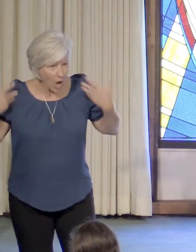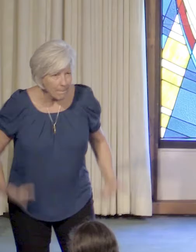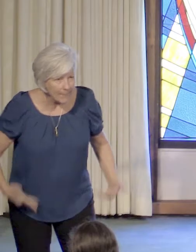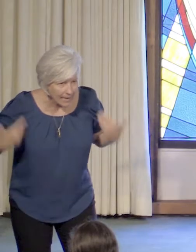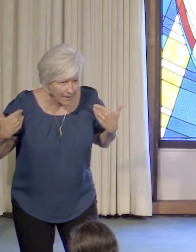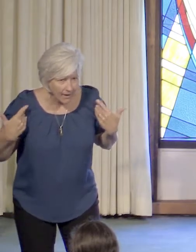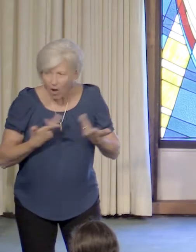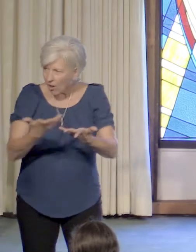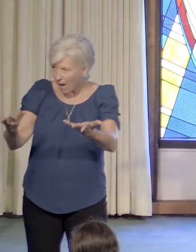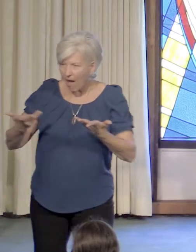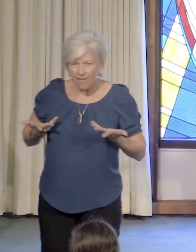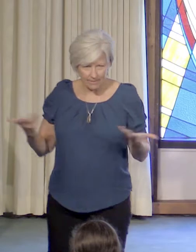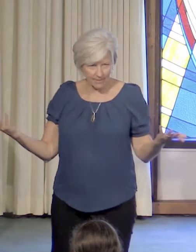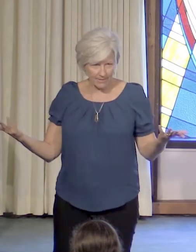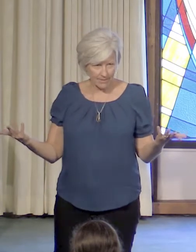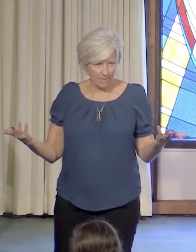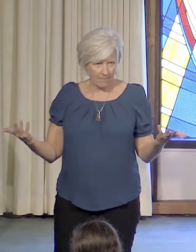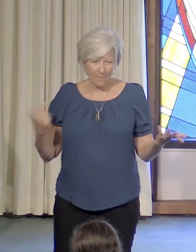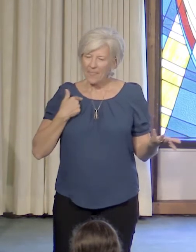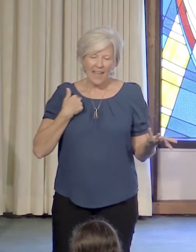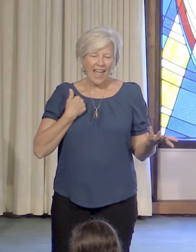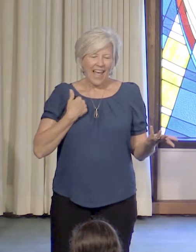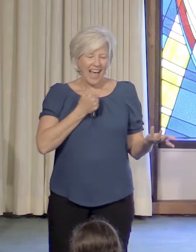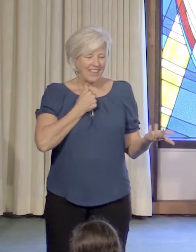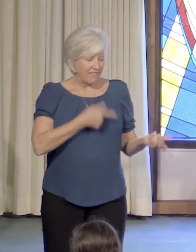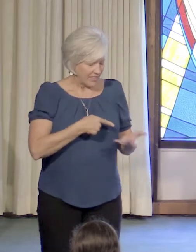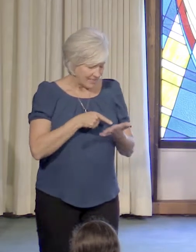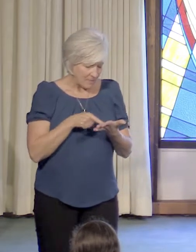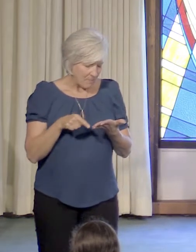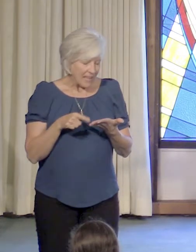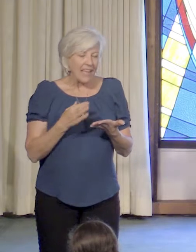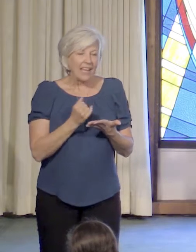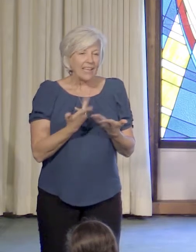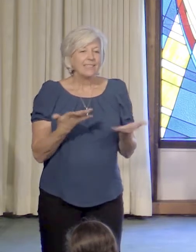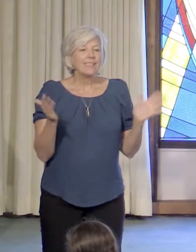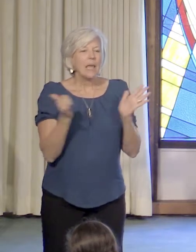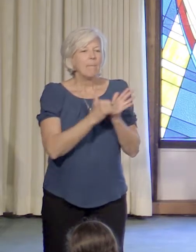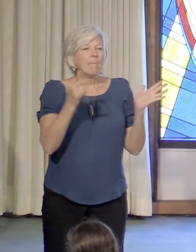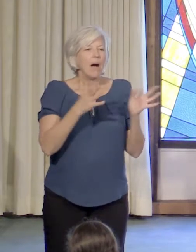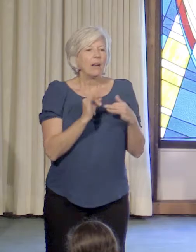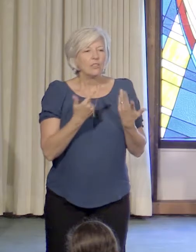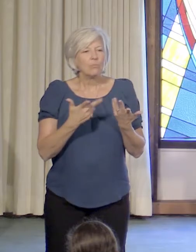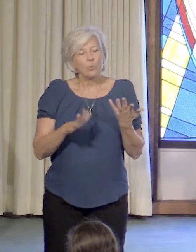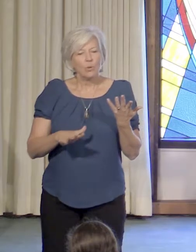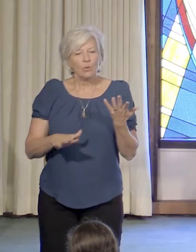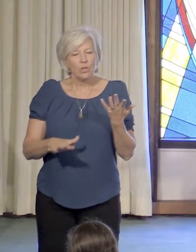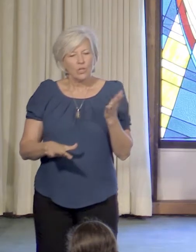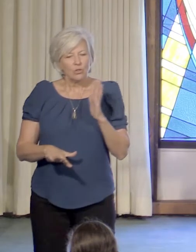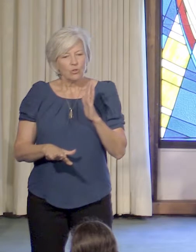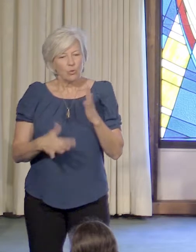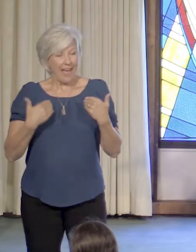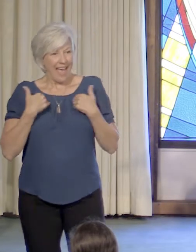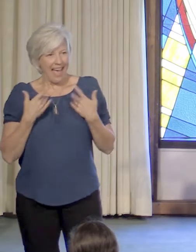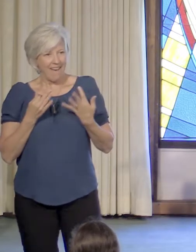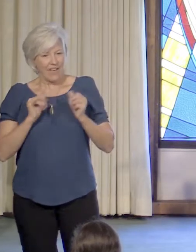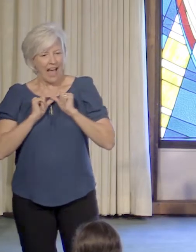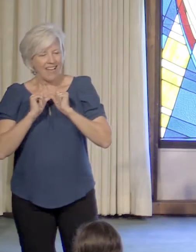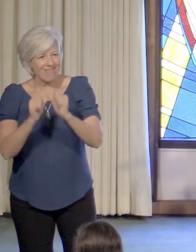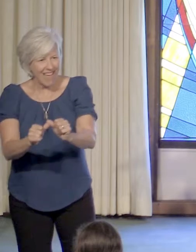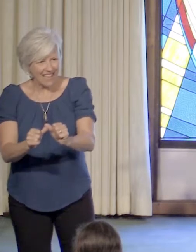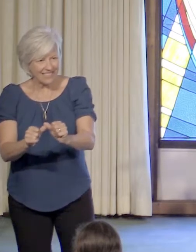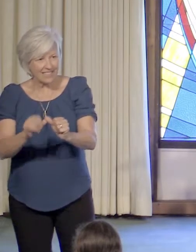us? I love this one. It's impossible to found a lasting stronghold within on